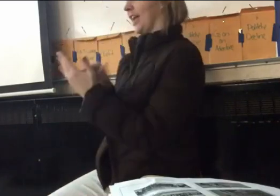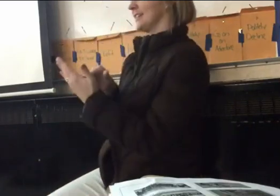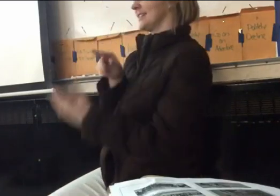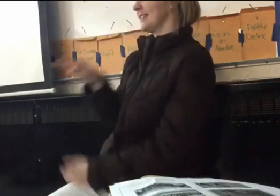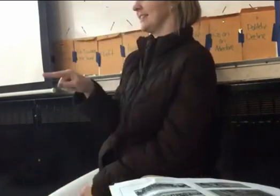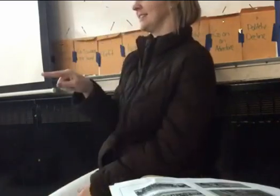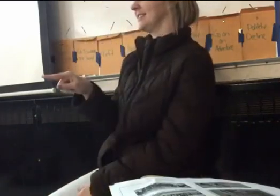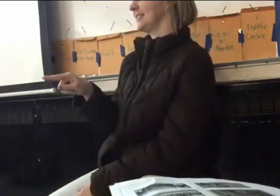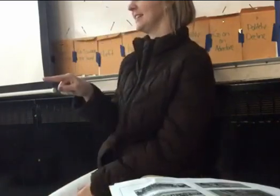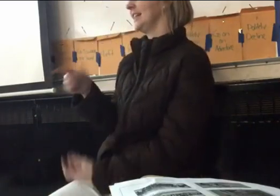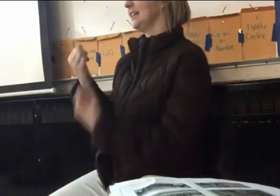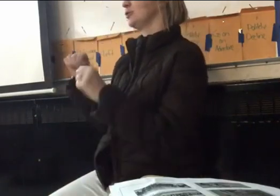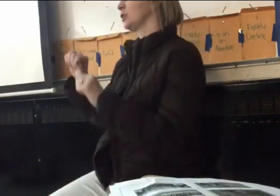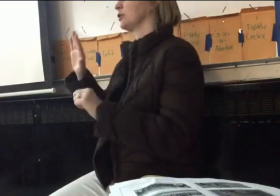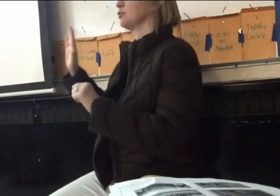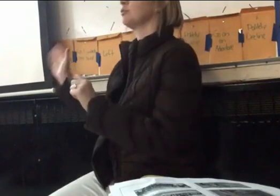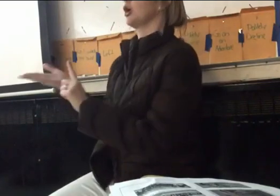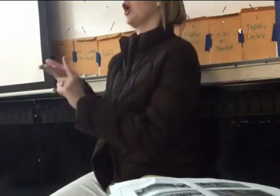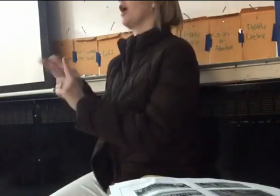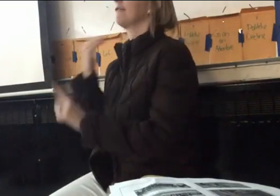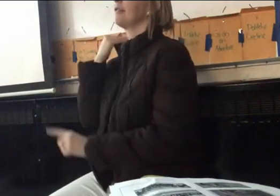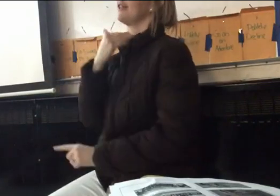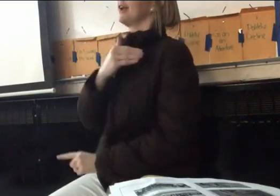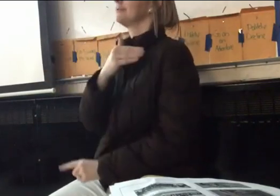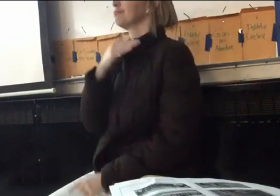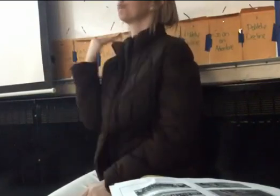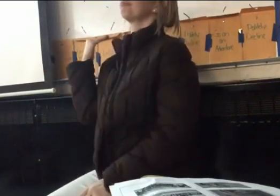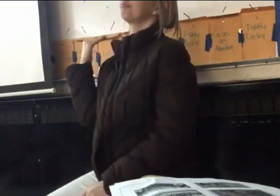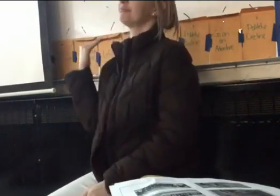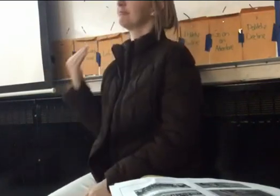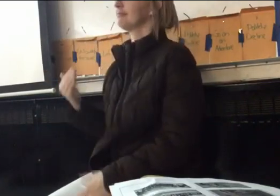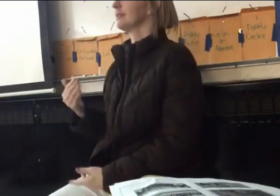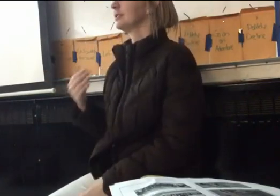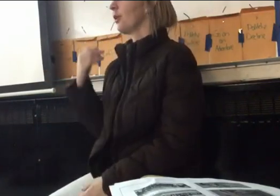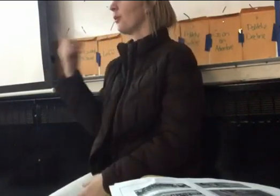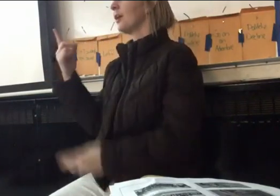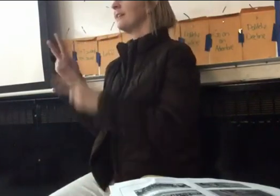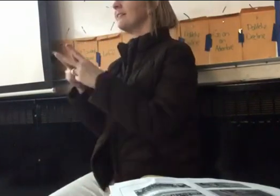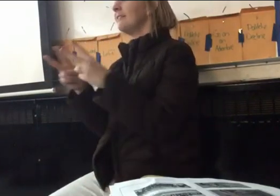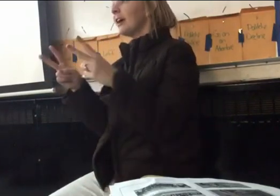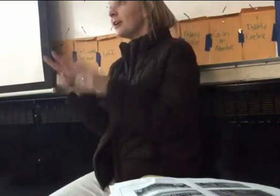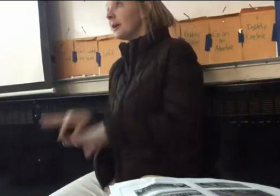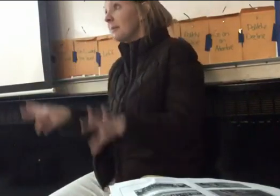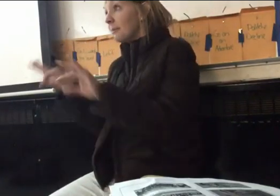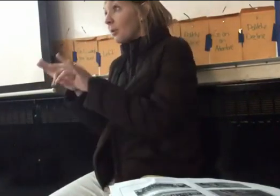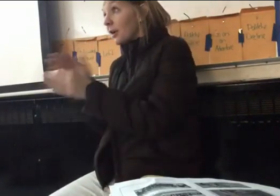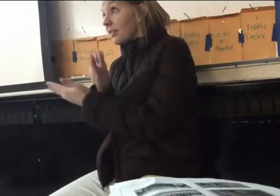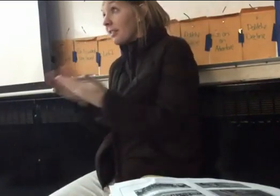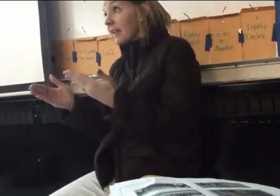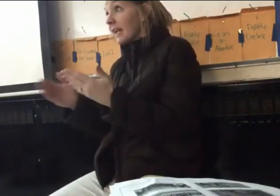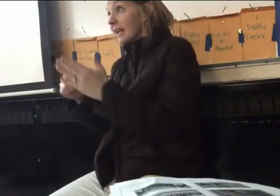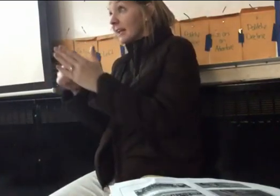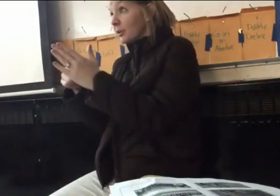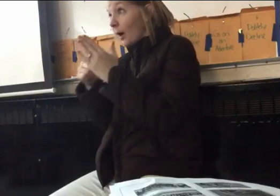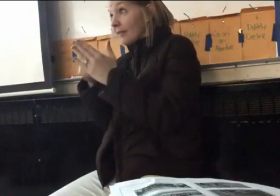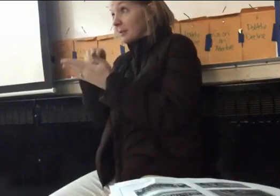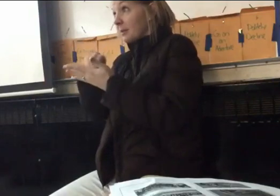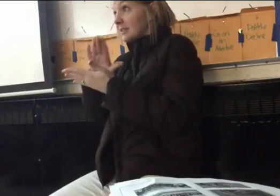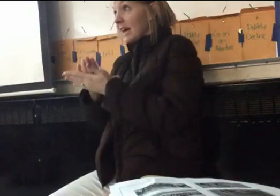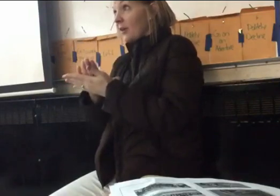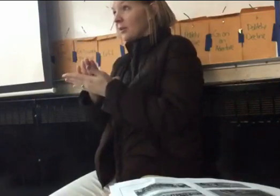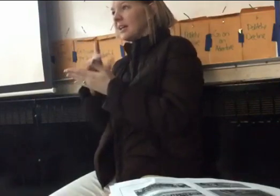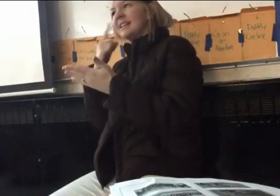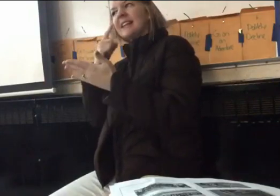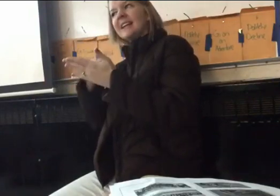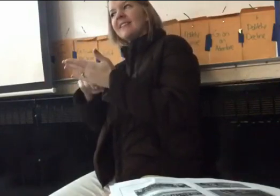He's going to cut off the heads of these right here. Now, one very, very important thing that you need to put down as an identifier